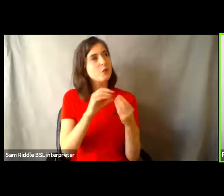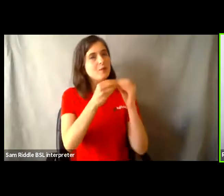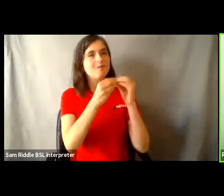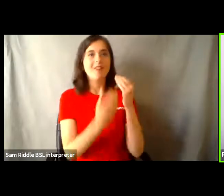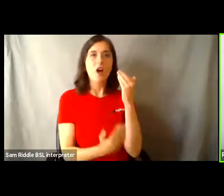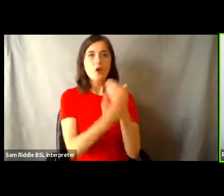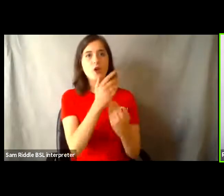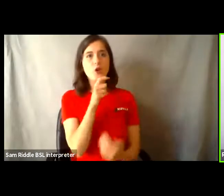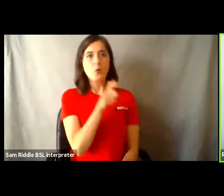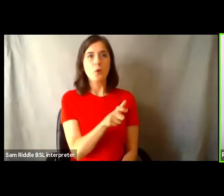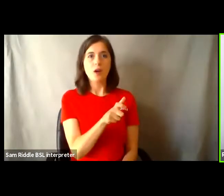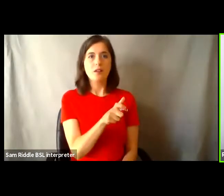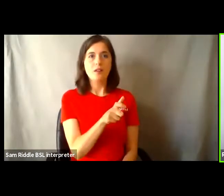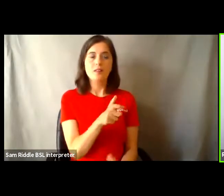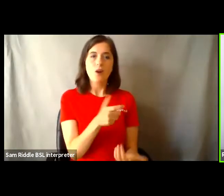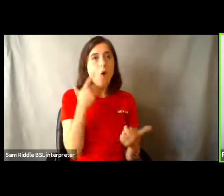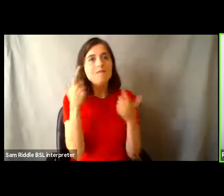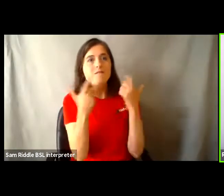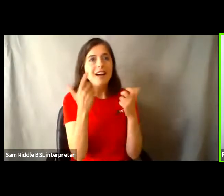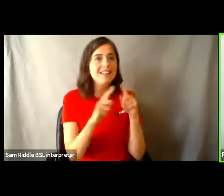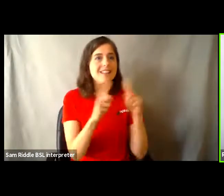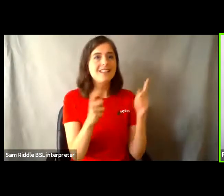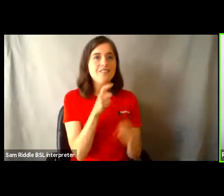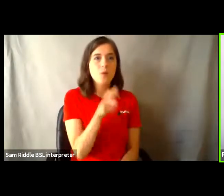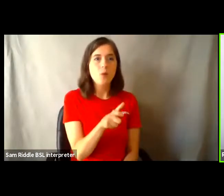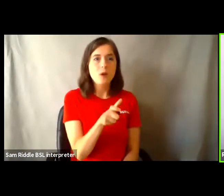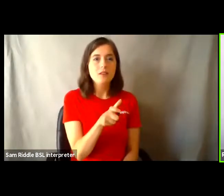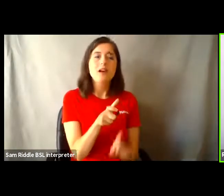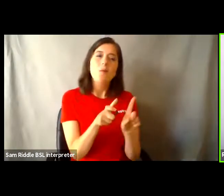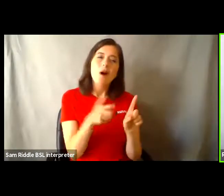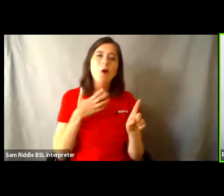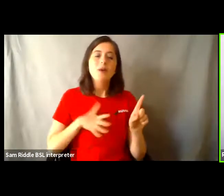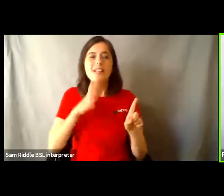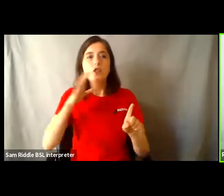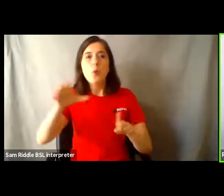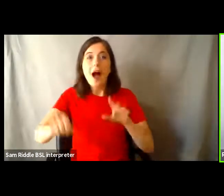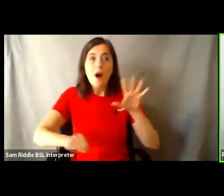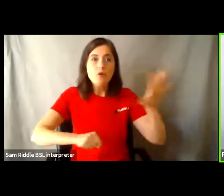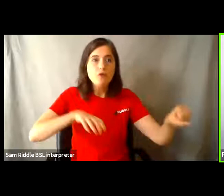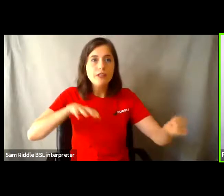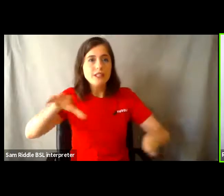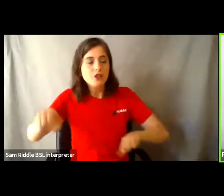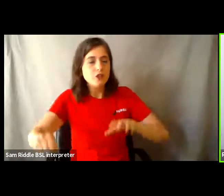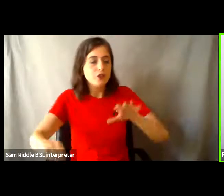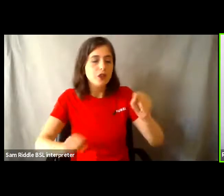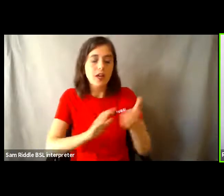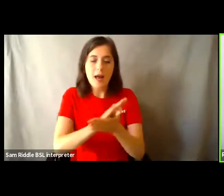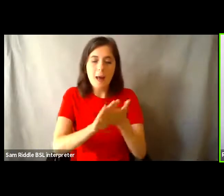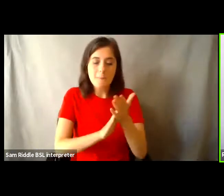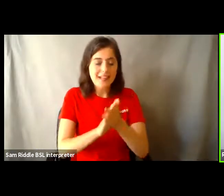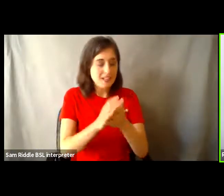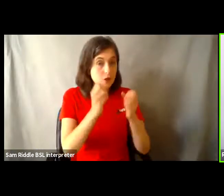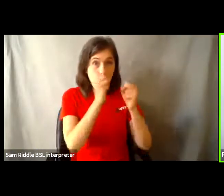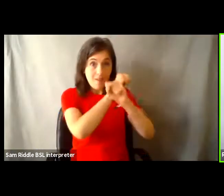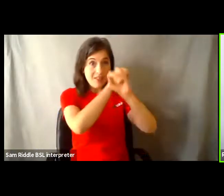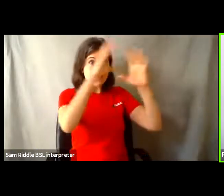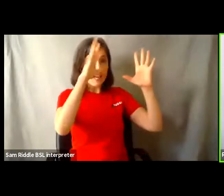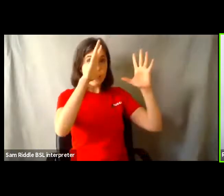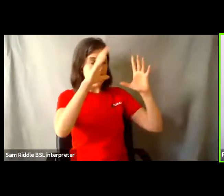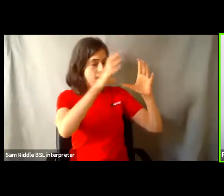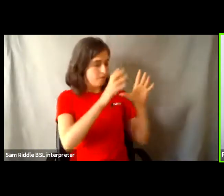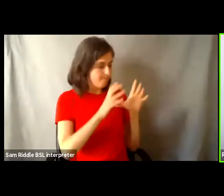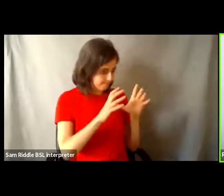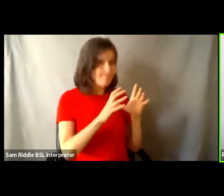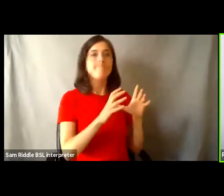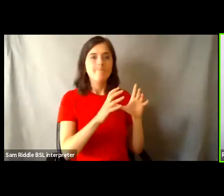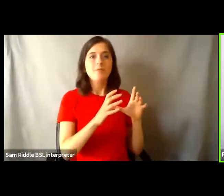word. But we do need to do that outreach. We need to get out and we need to get this idea to more people, because it is